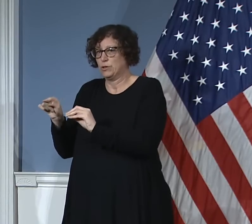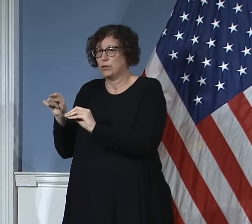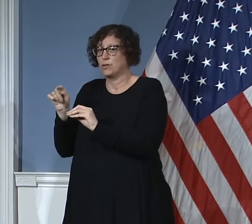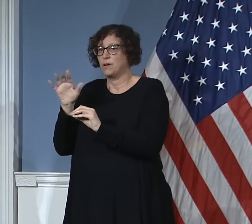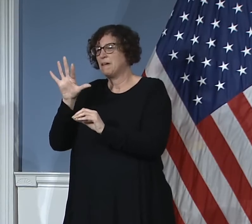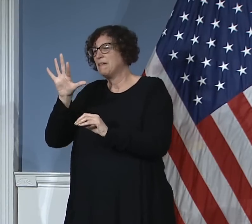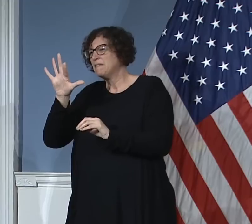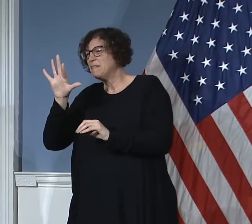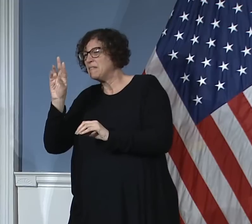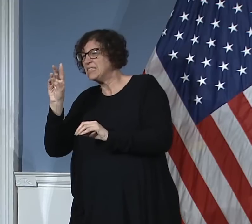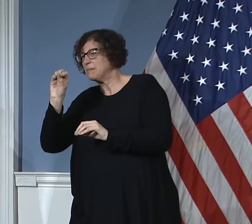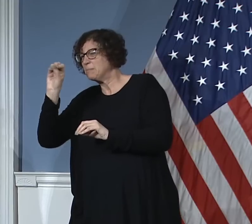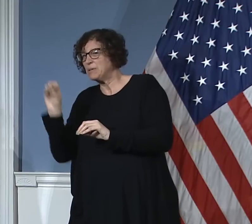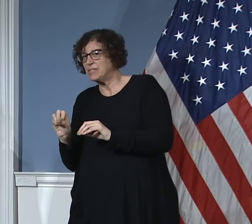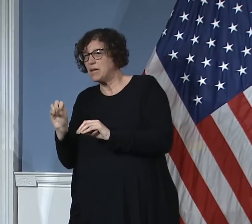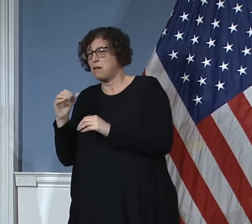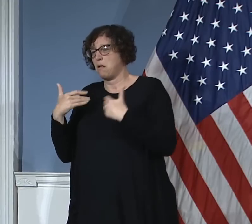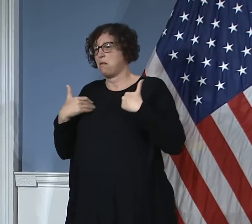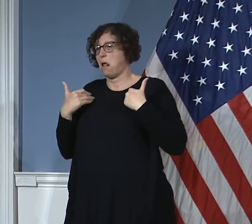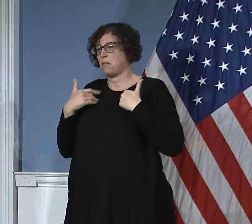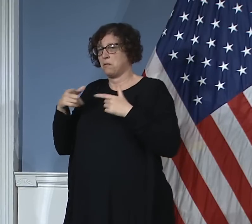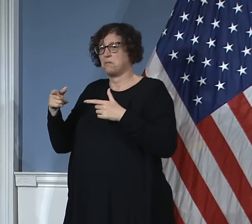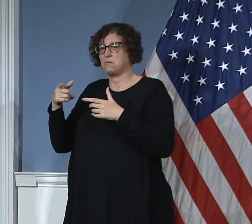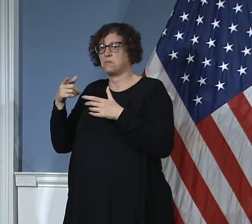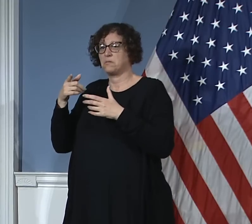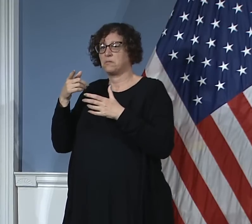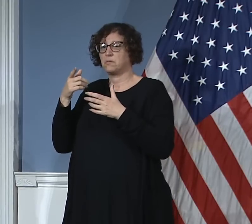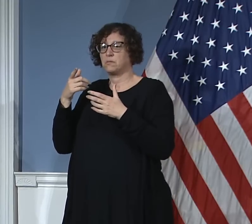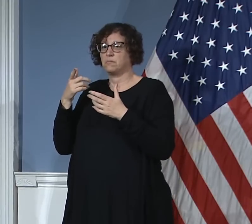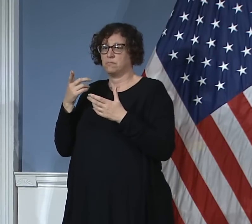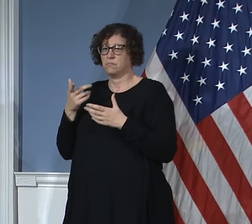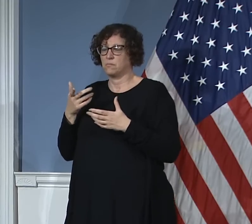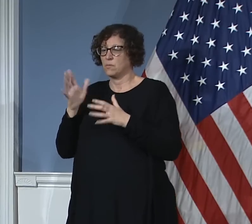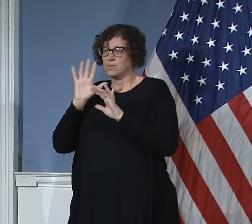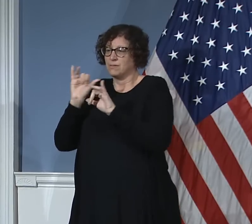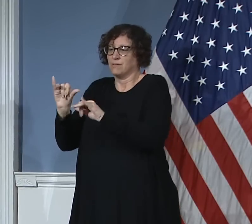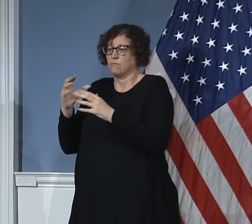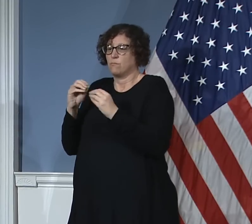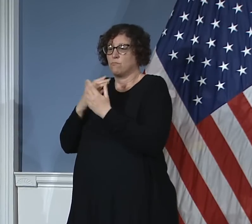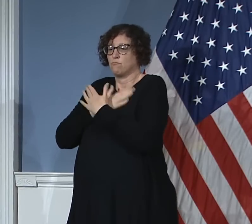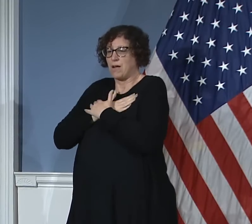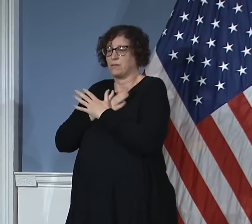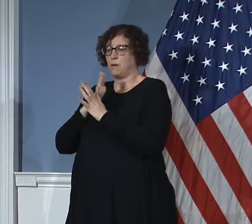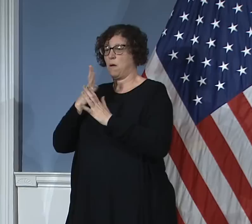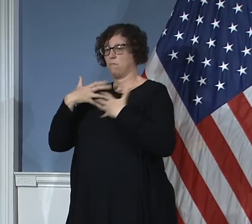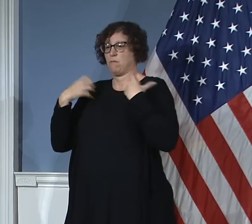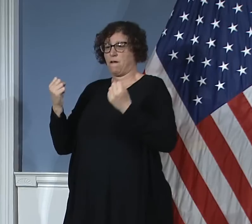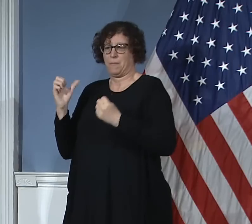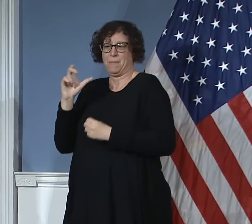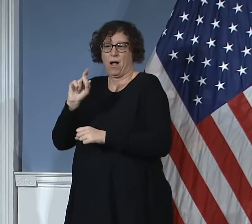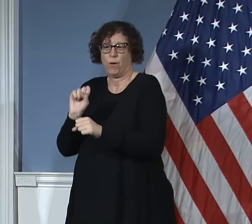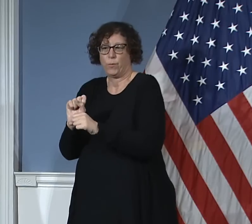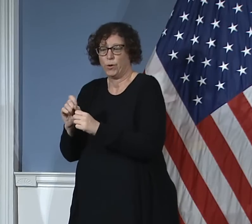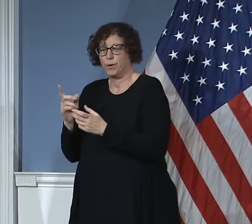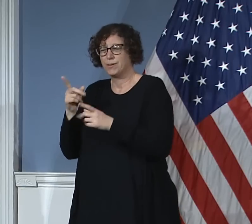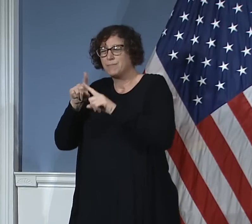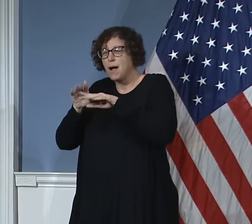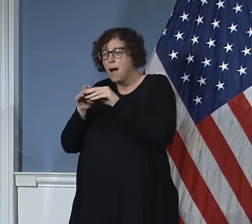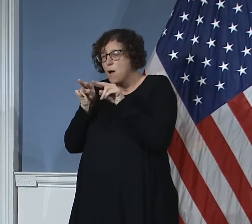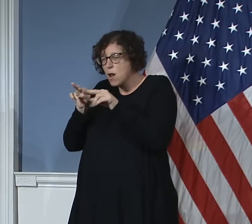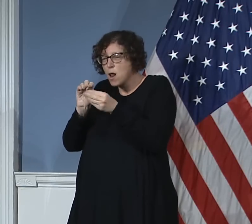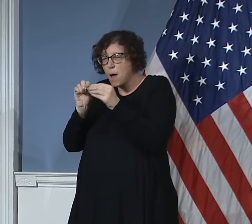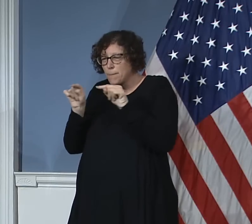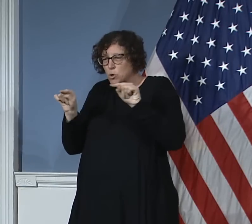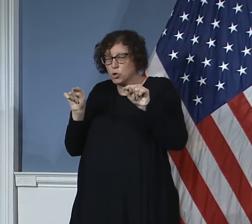my hope is, and we're trying to put measures in place, that over time we will see an increase in testing